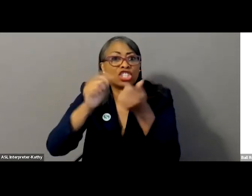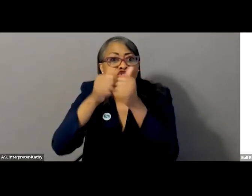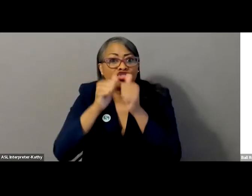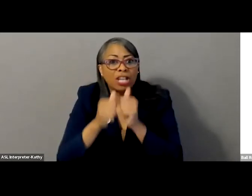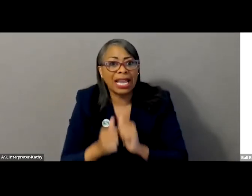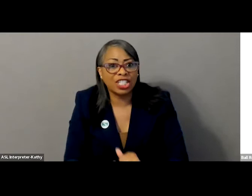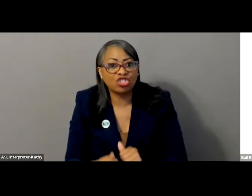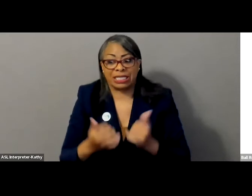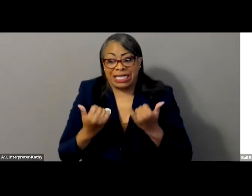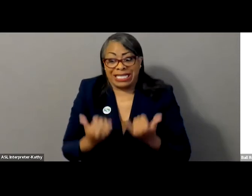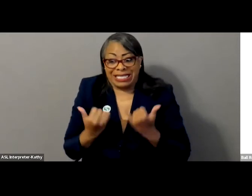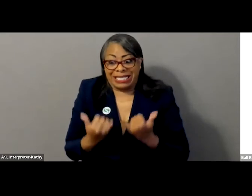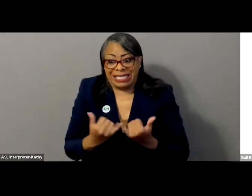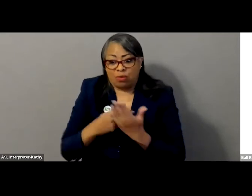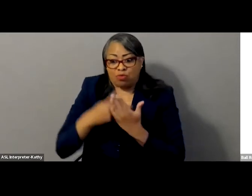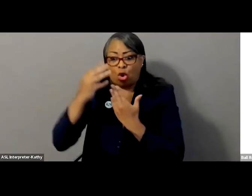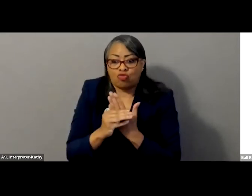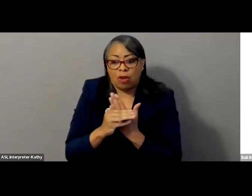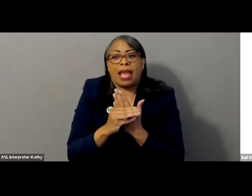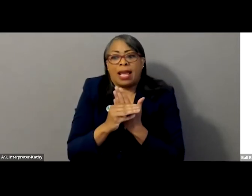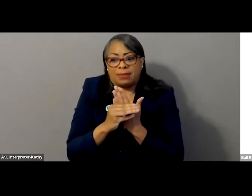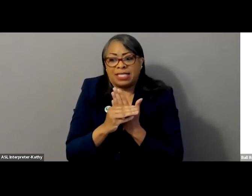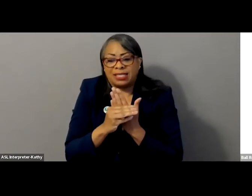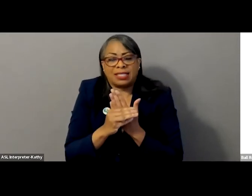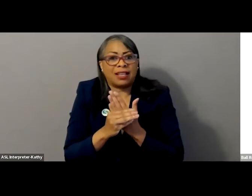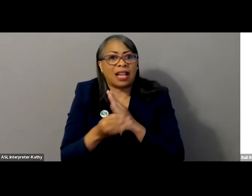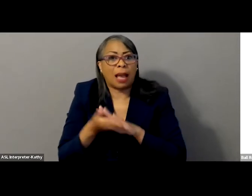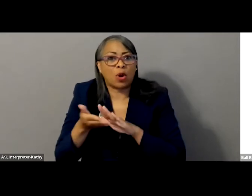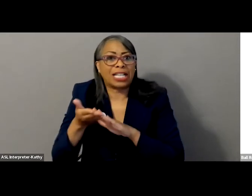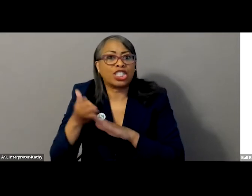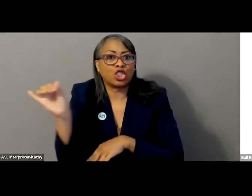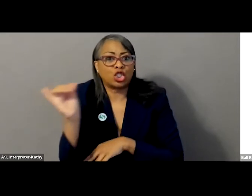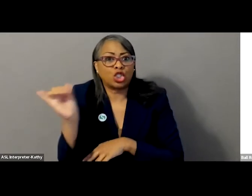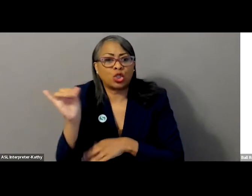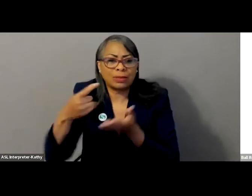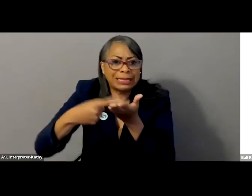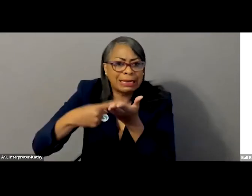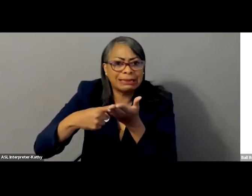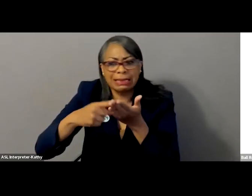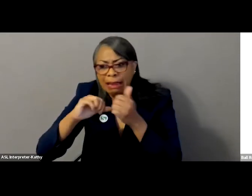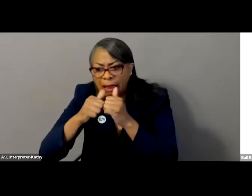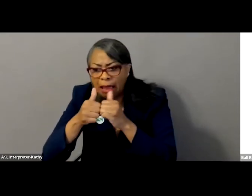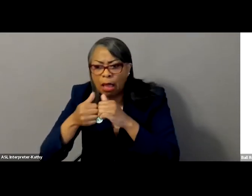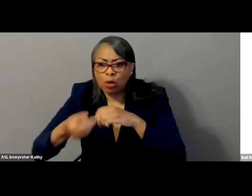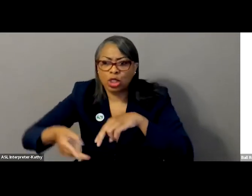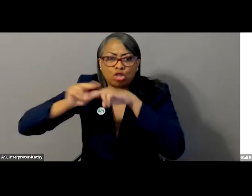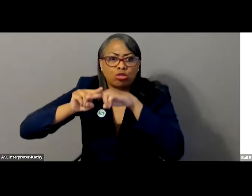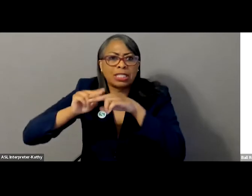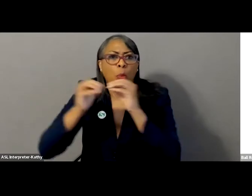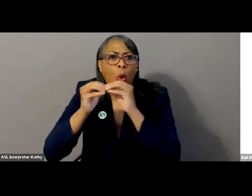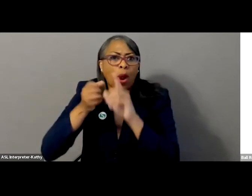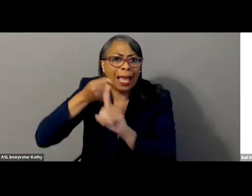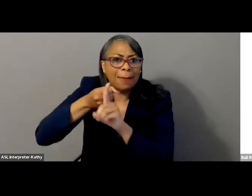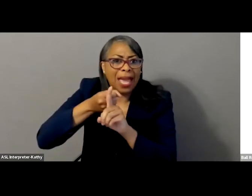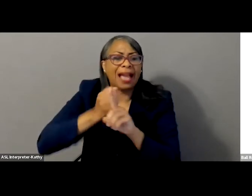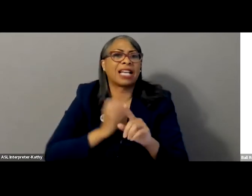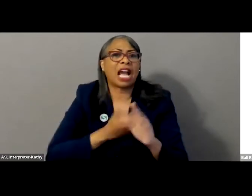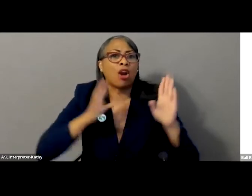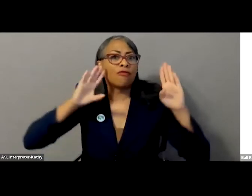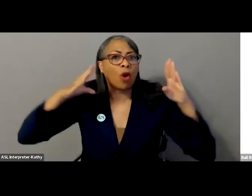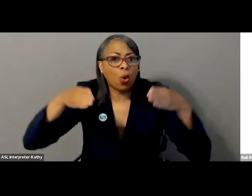the existing programs and operations, and talking about ways to increase impact. And our focus was to